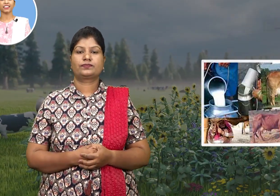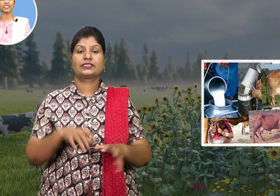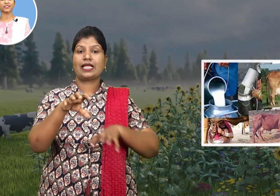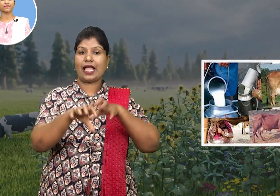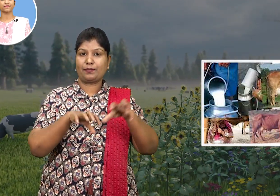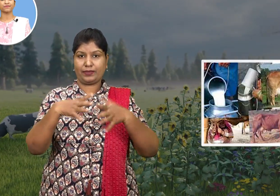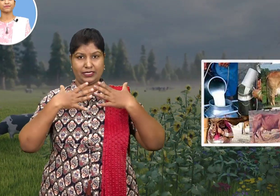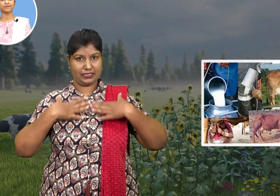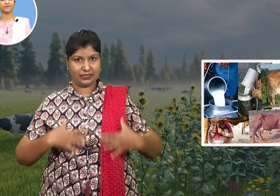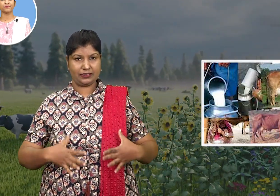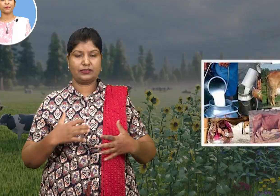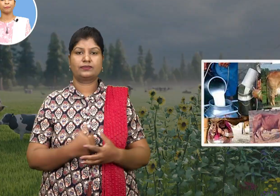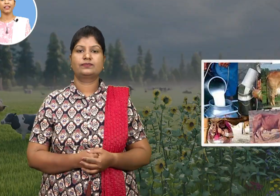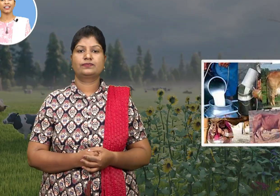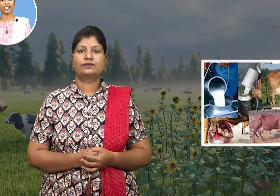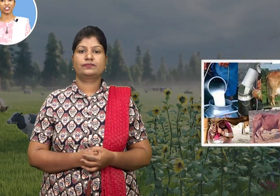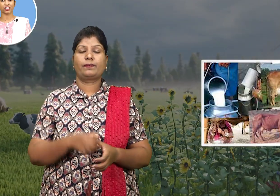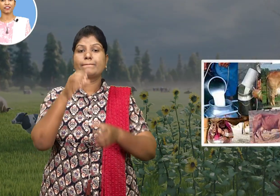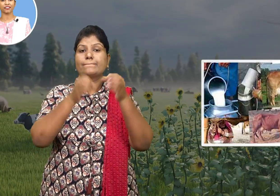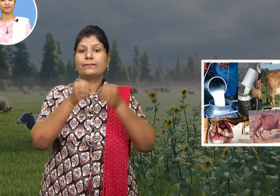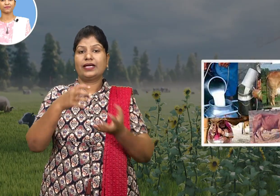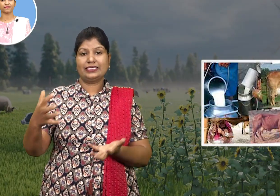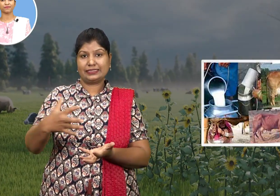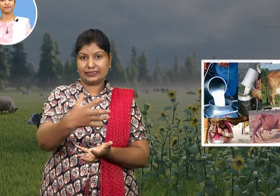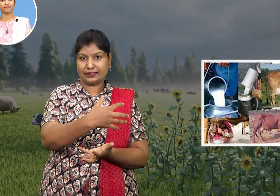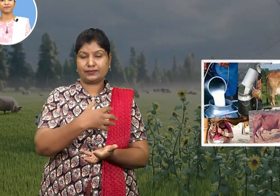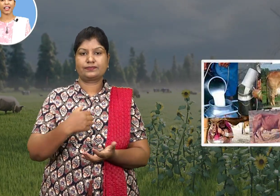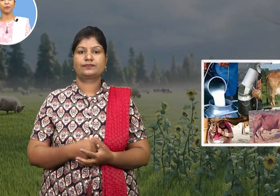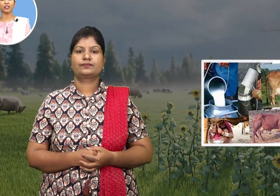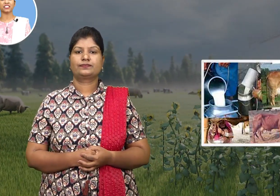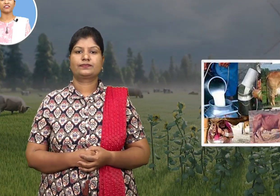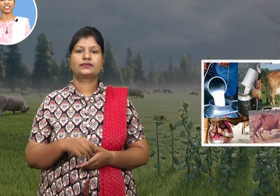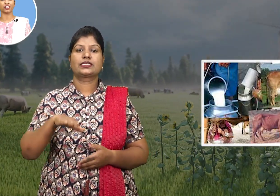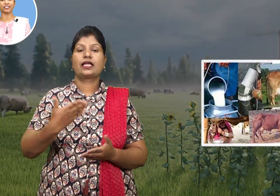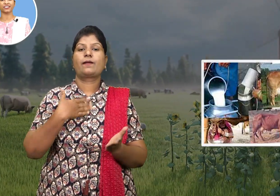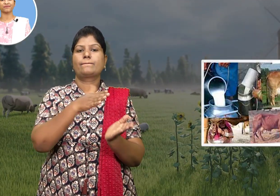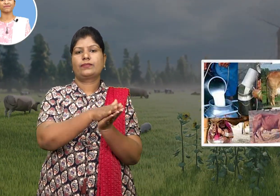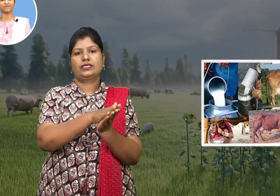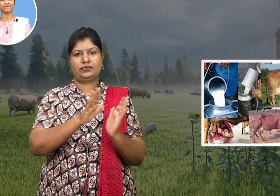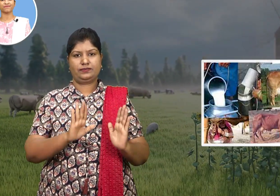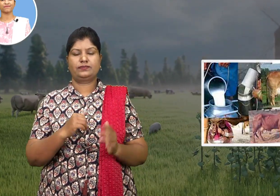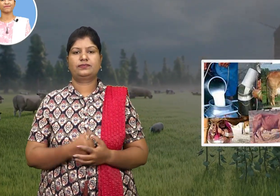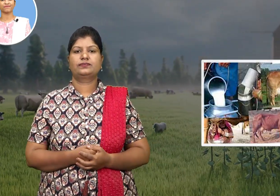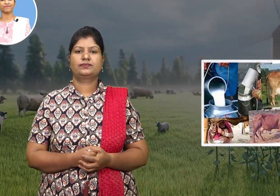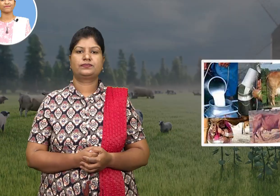animal health, milk collection, and preservation.